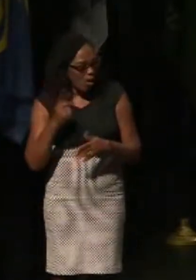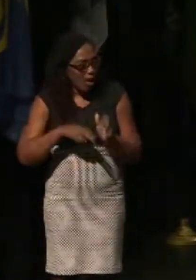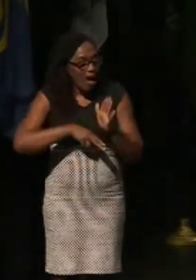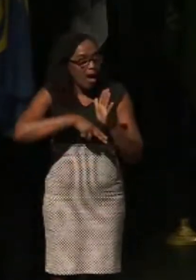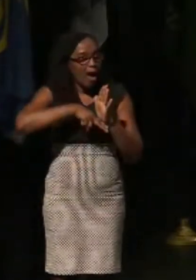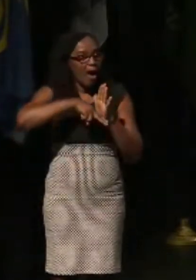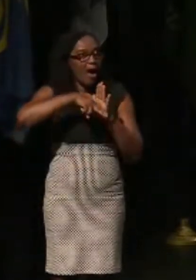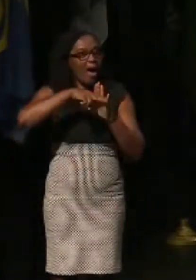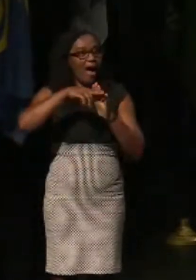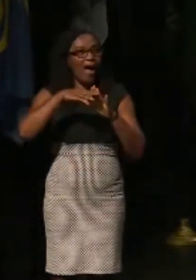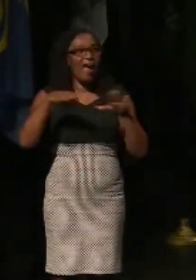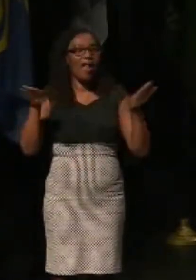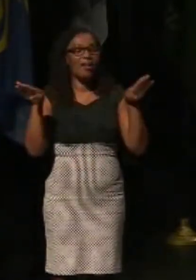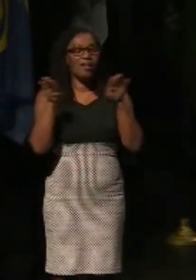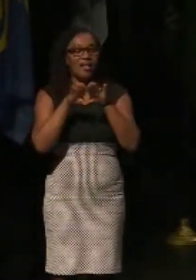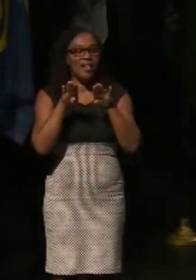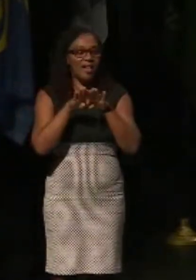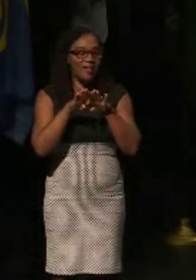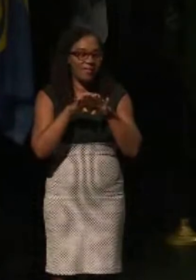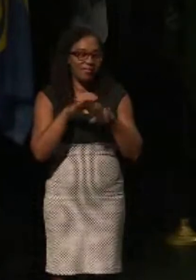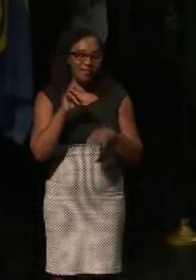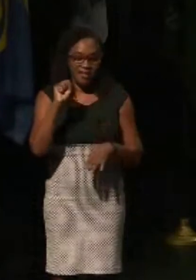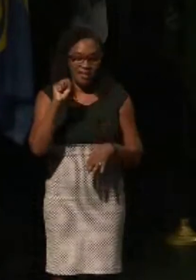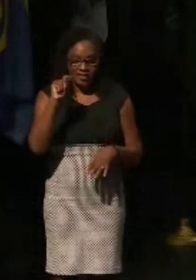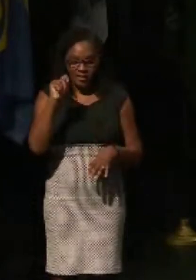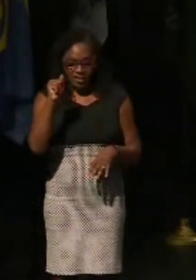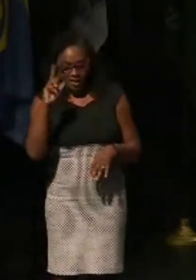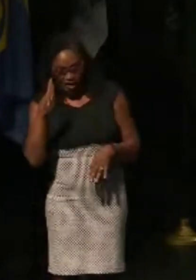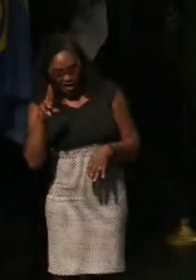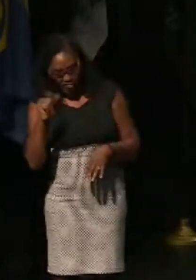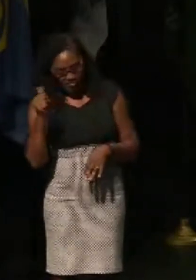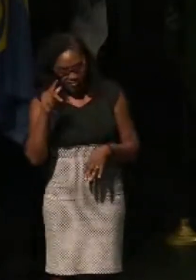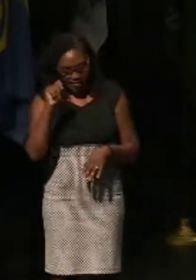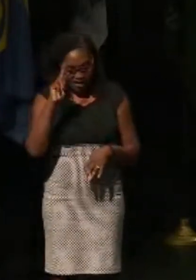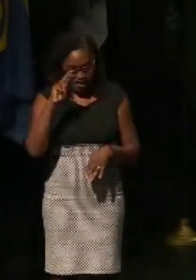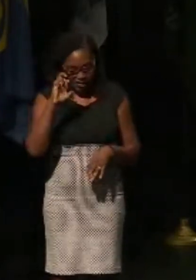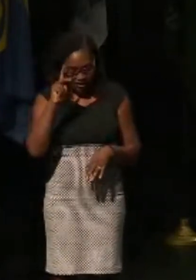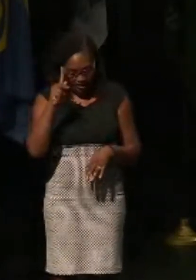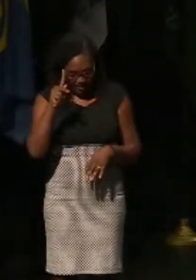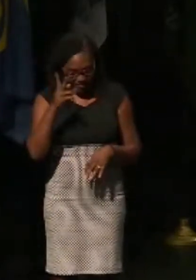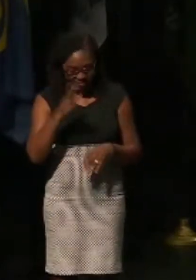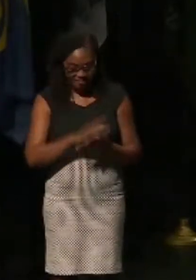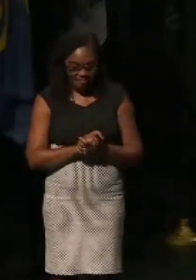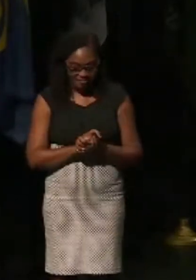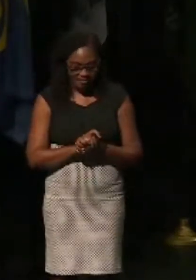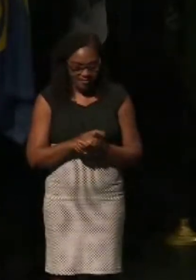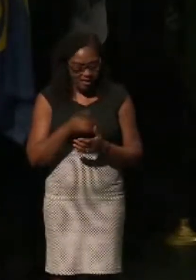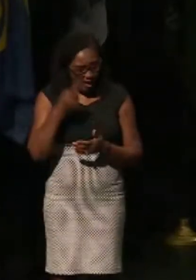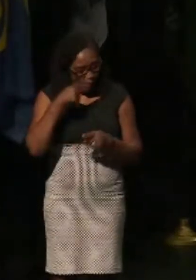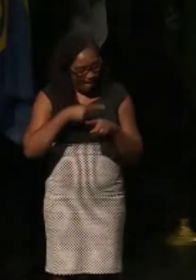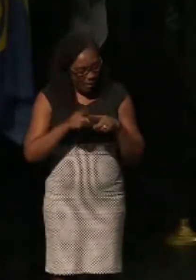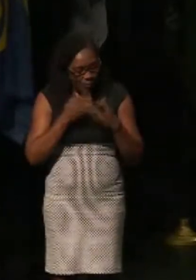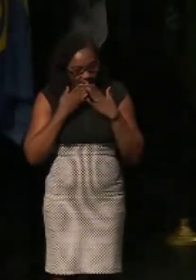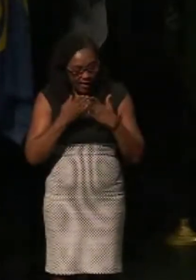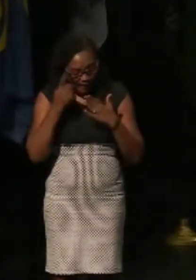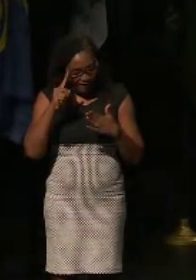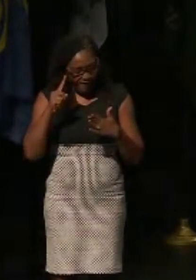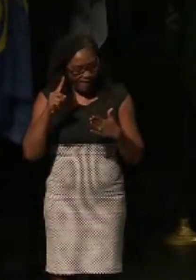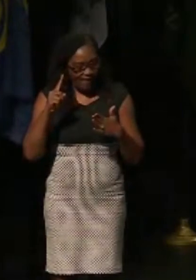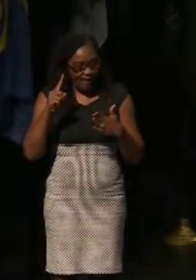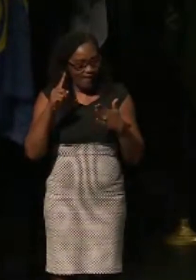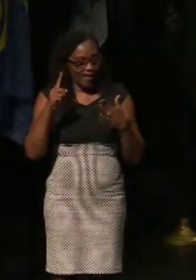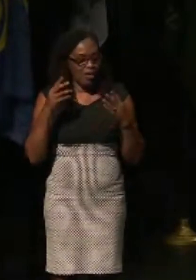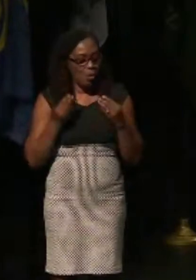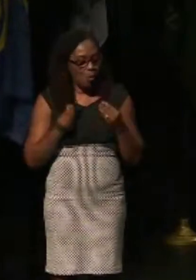Trek cool that he brought here today, but also for his very warm welcome and reminding us of the successes that we